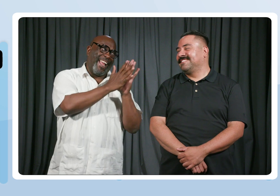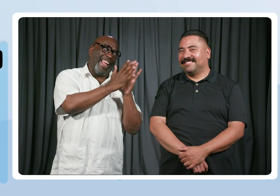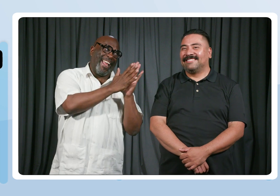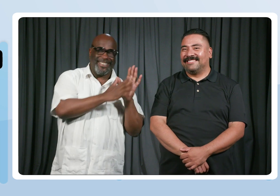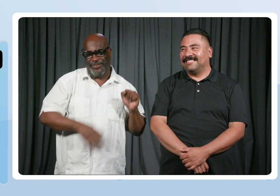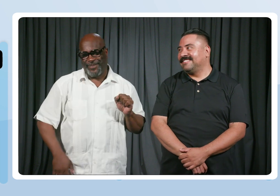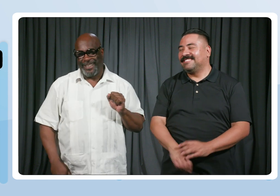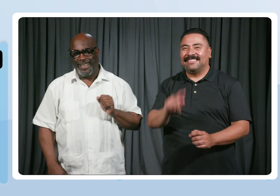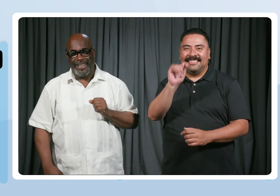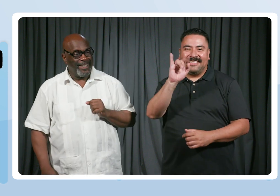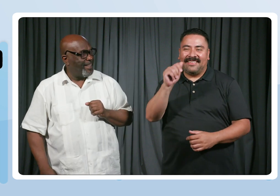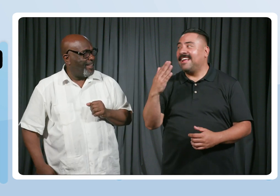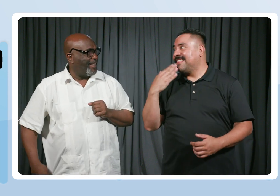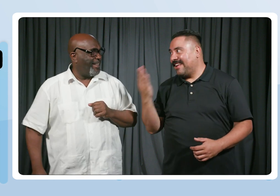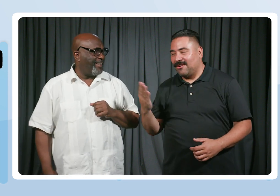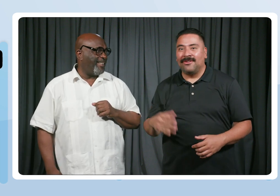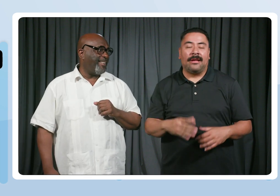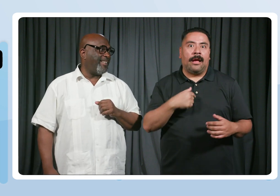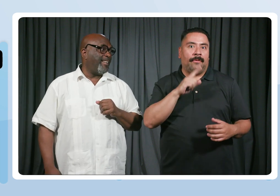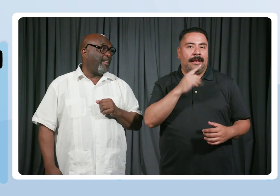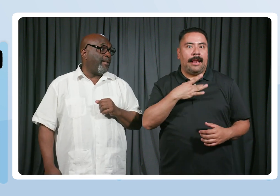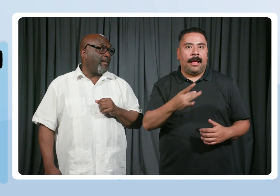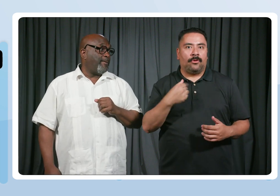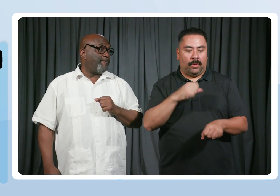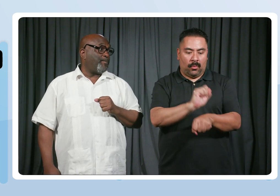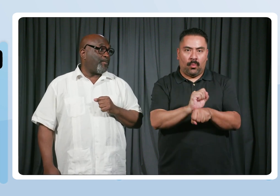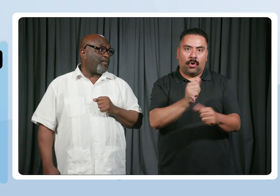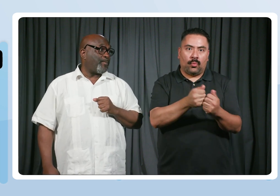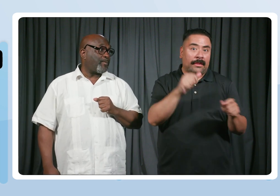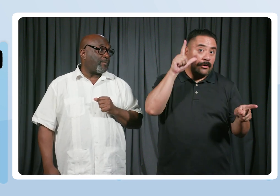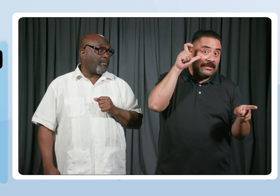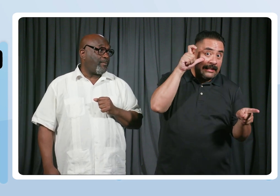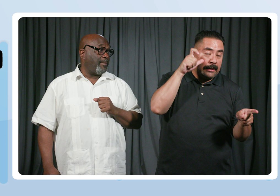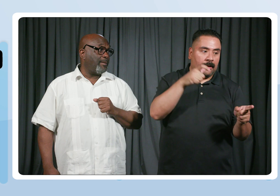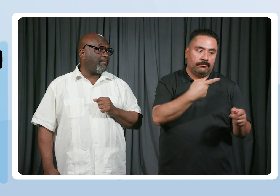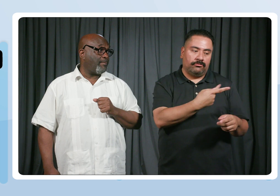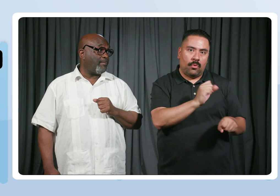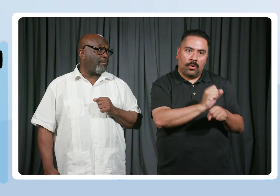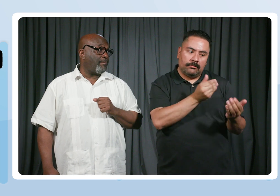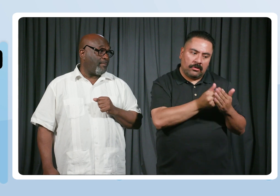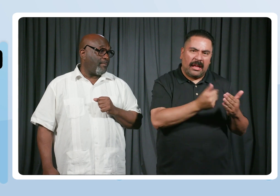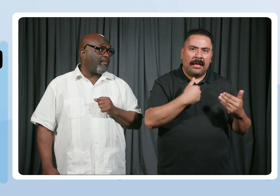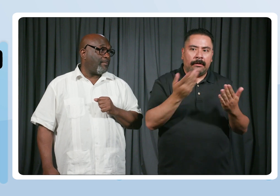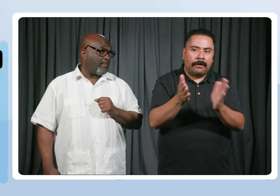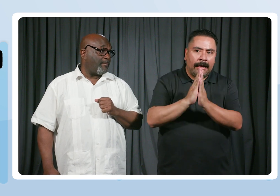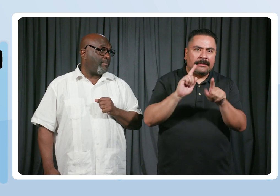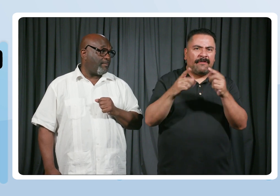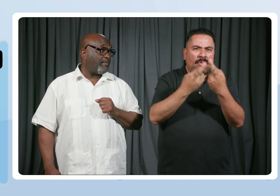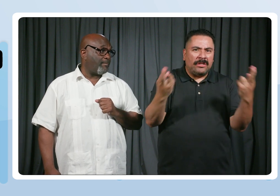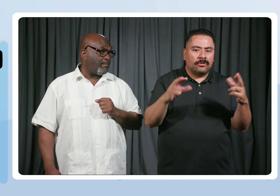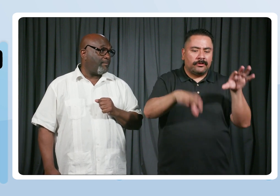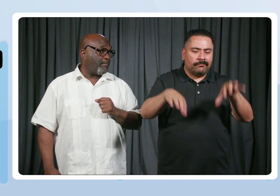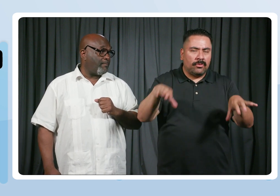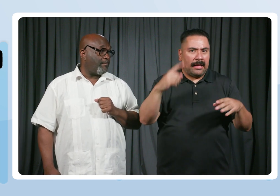No, thank you. I appreciate that. I really liked that, you know, we worked really closely with Christina to have different resources there. I thought it was really important